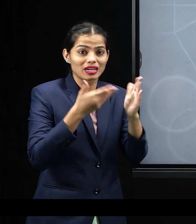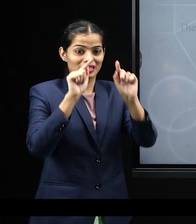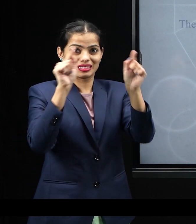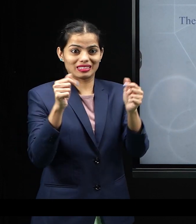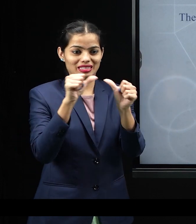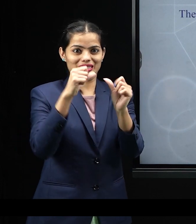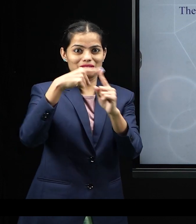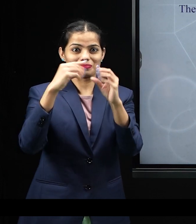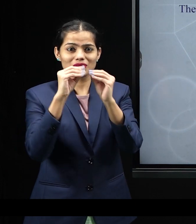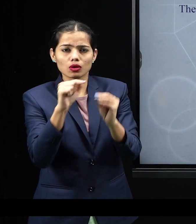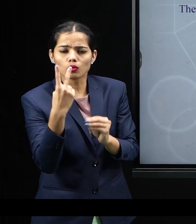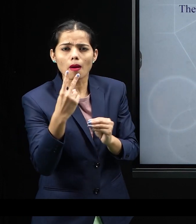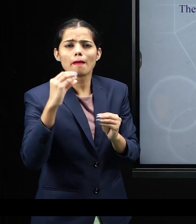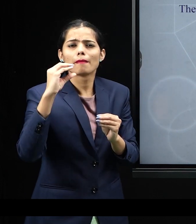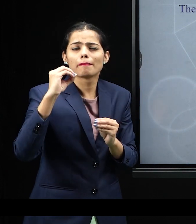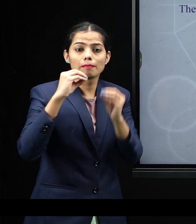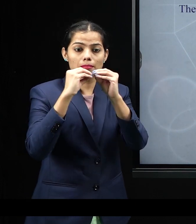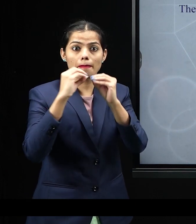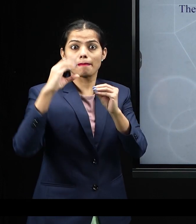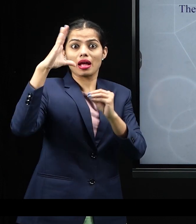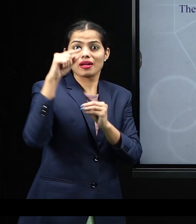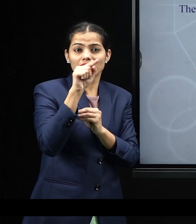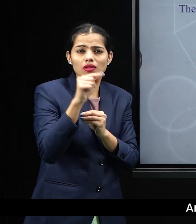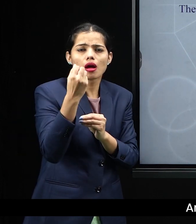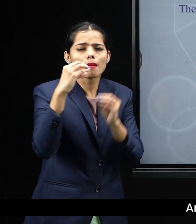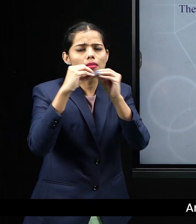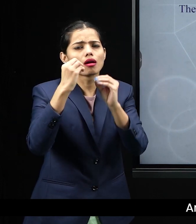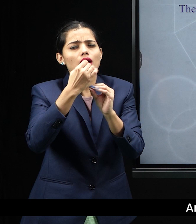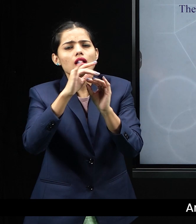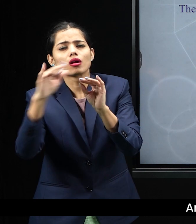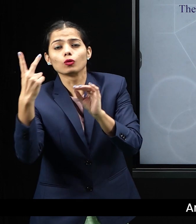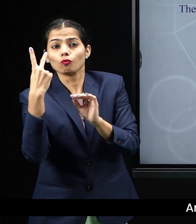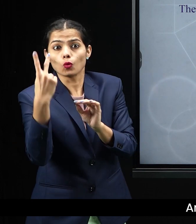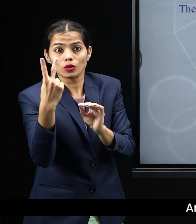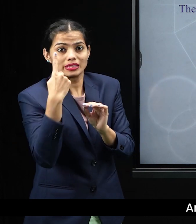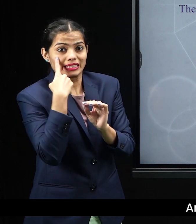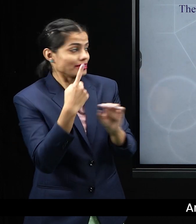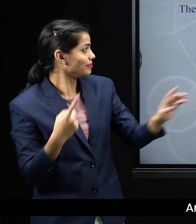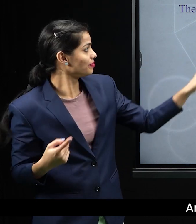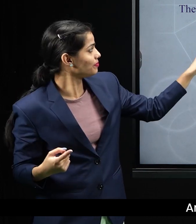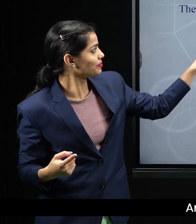Therefore, A plus B by 2 greater than B, and that is equation number 2.